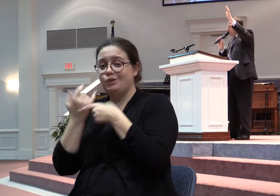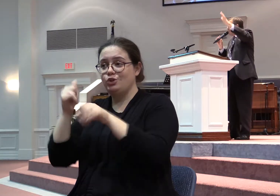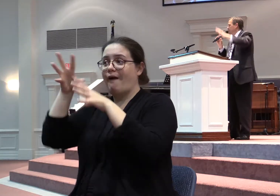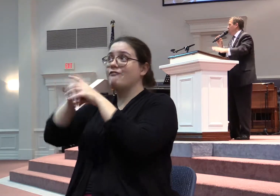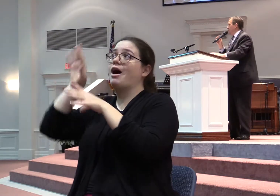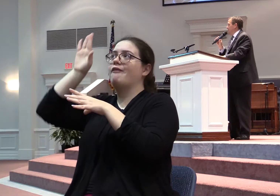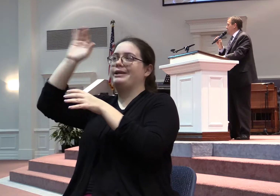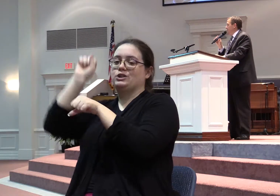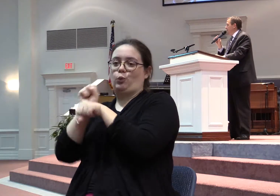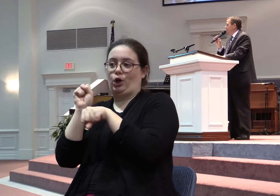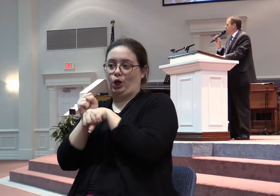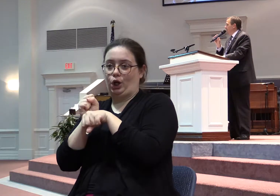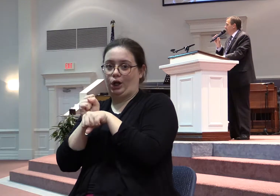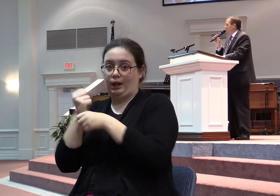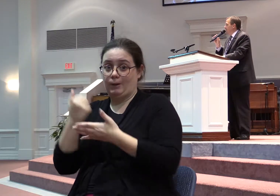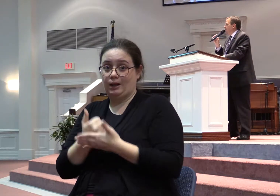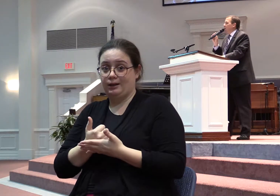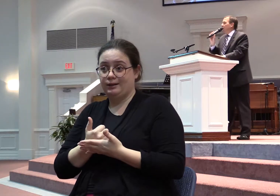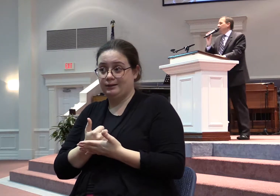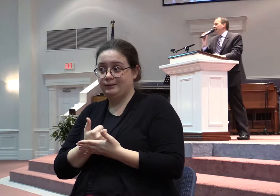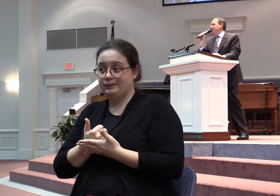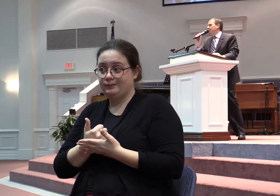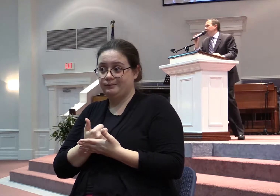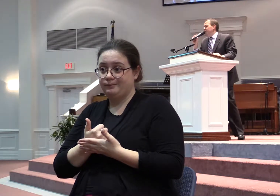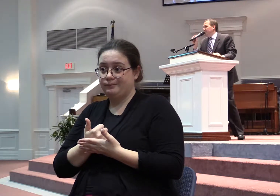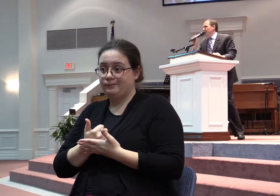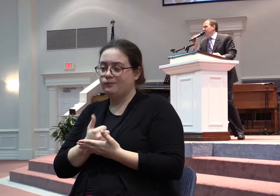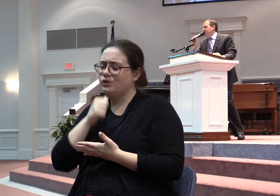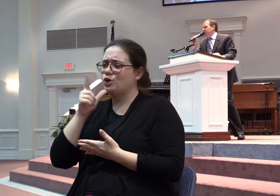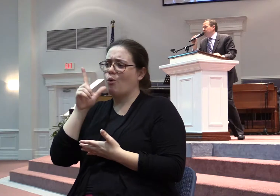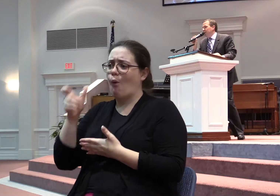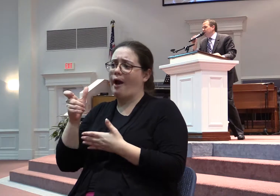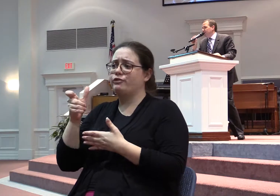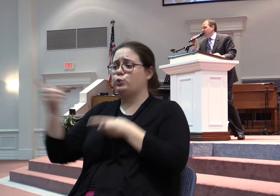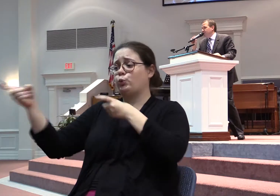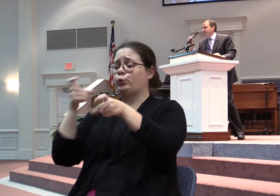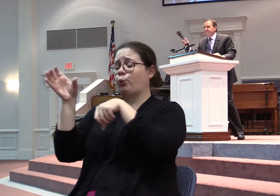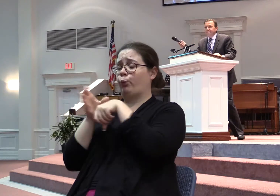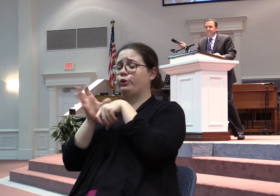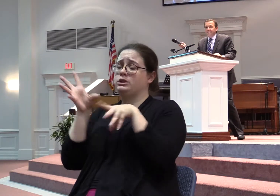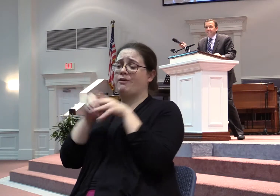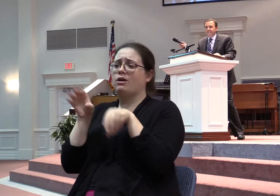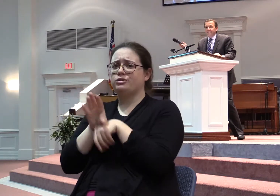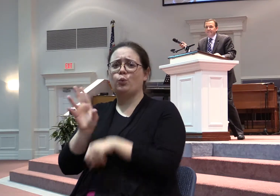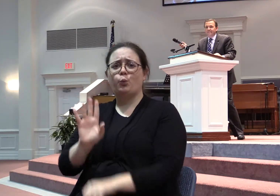God's handiwork. You don't have to run the church to be part of the church.